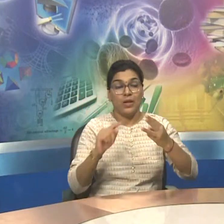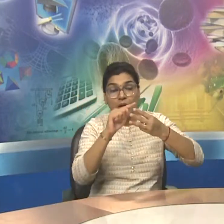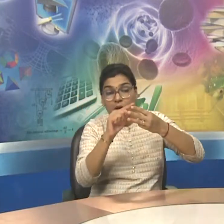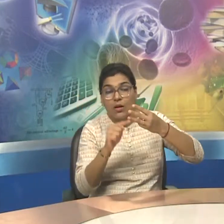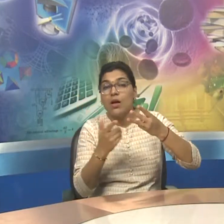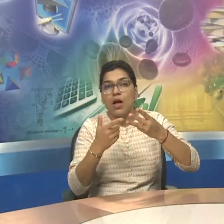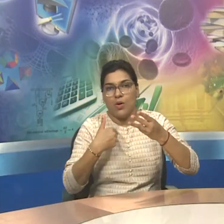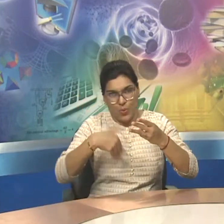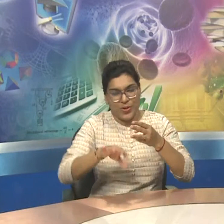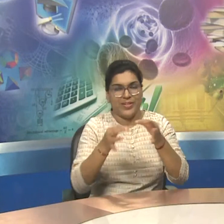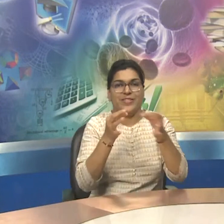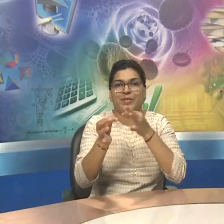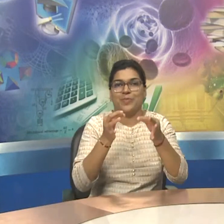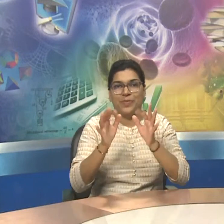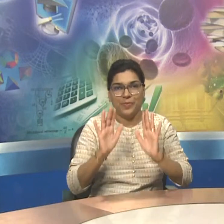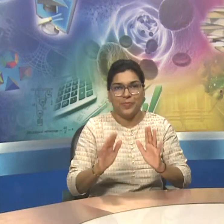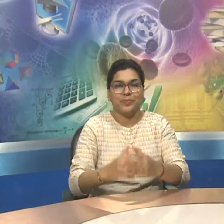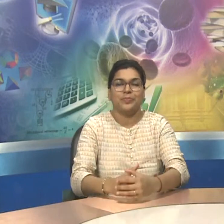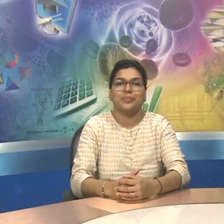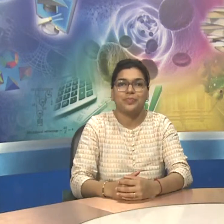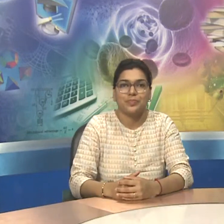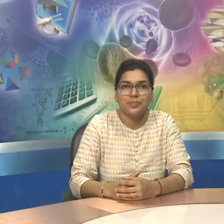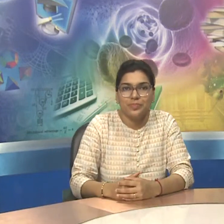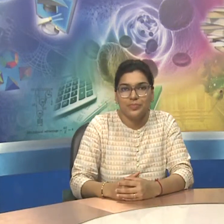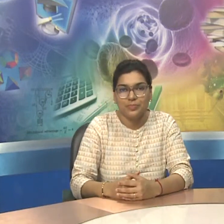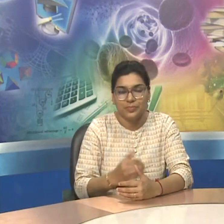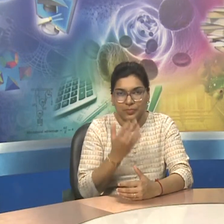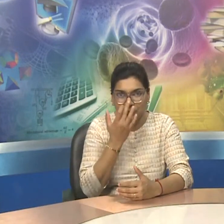liberty. These are the 3 points.